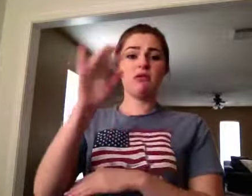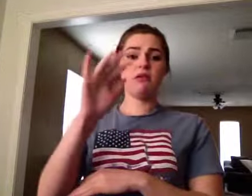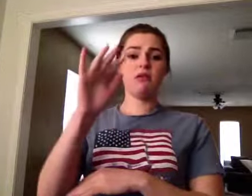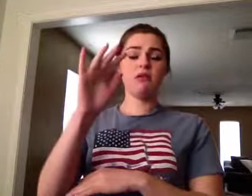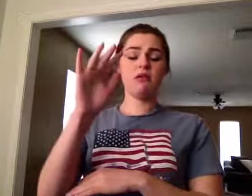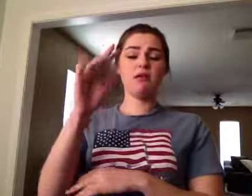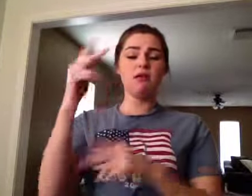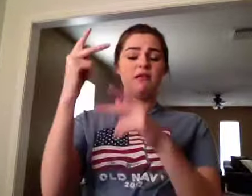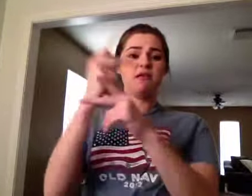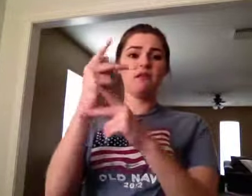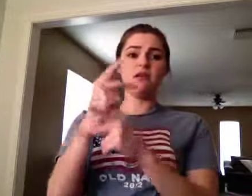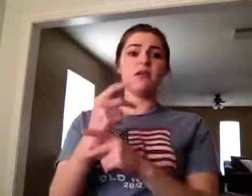need for the walls.